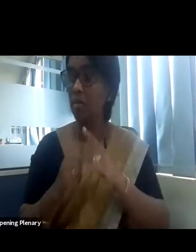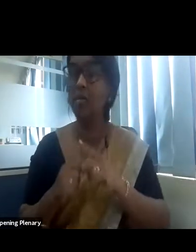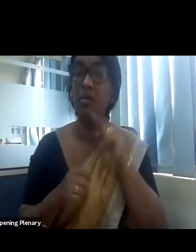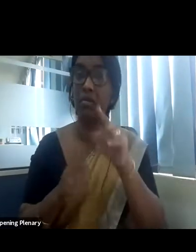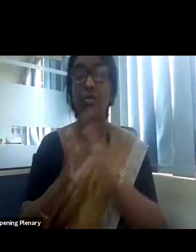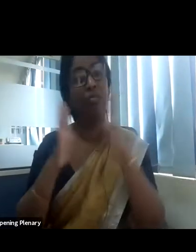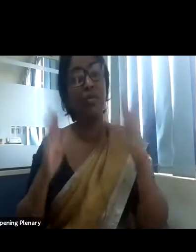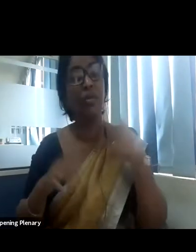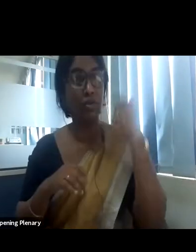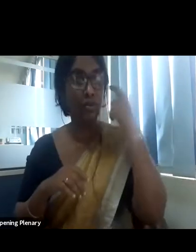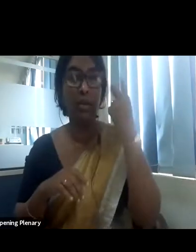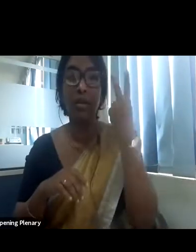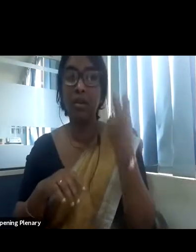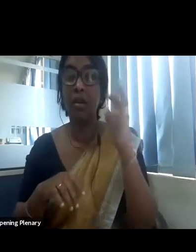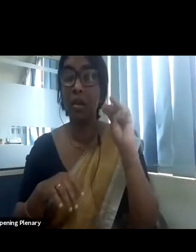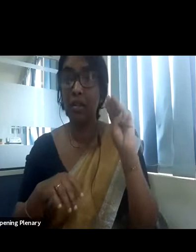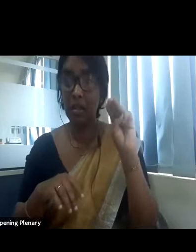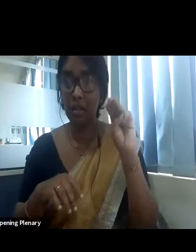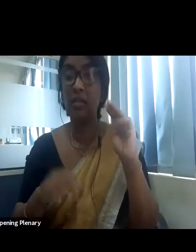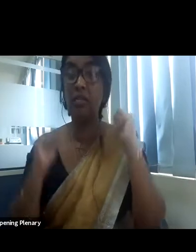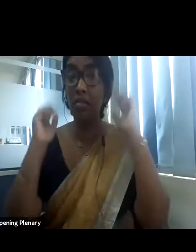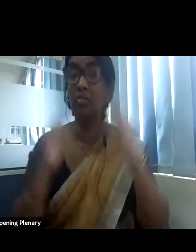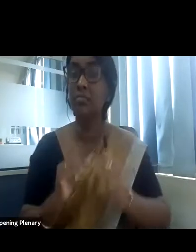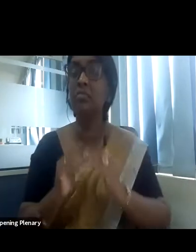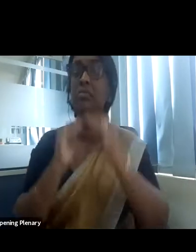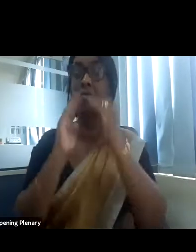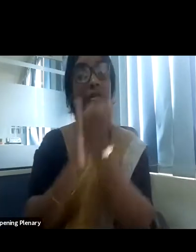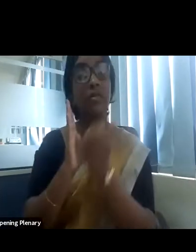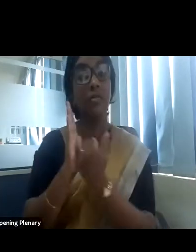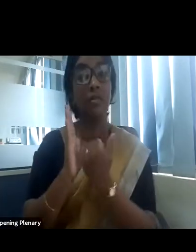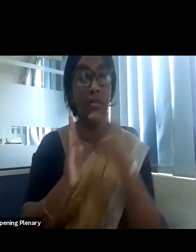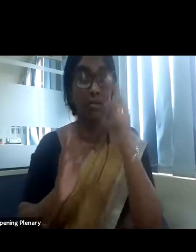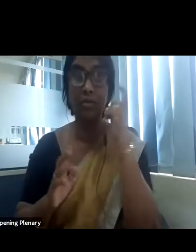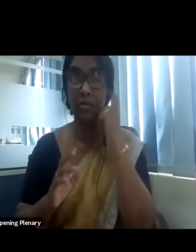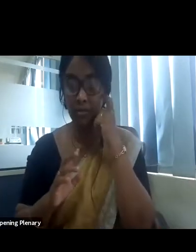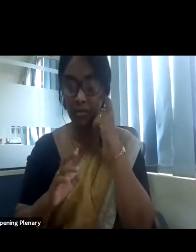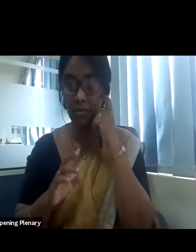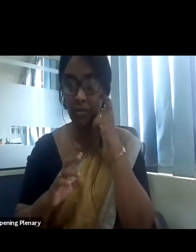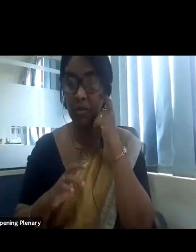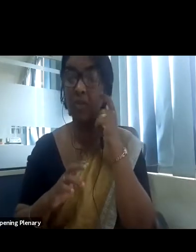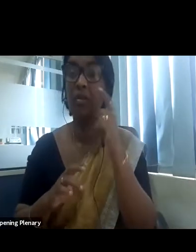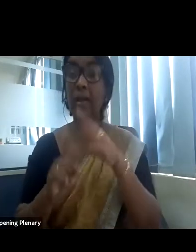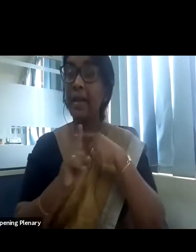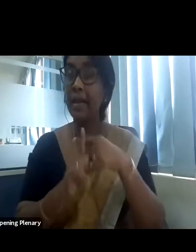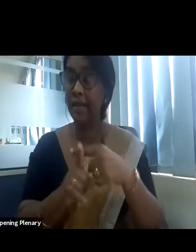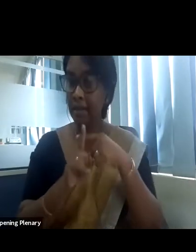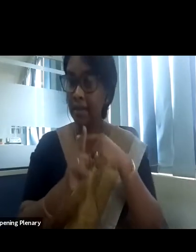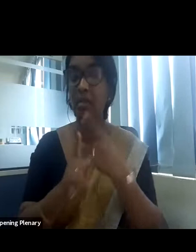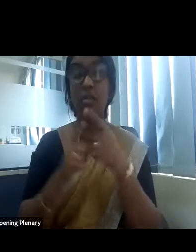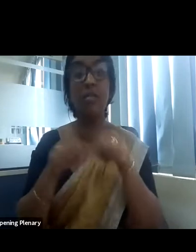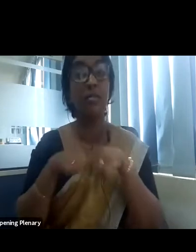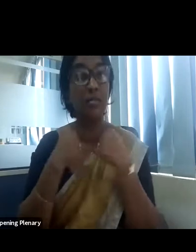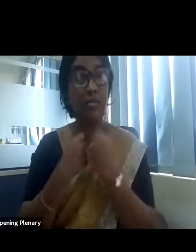for Sustainable Development as they apply to the corporate sector. But why do we